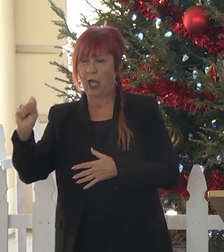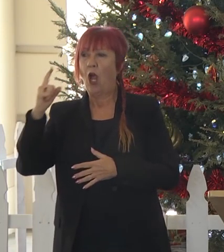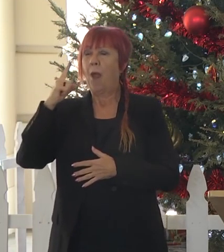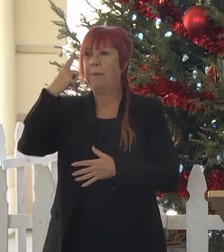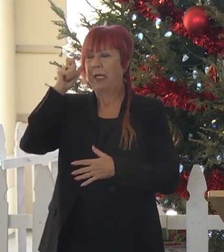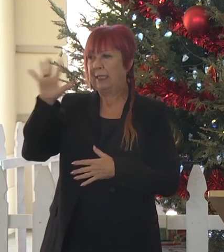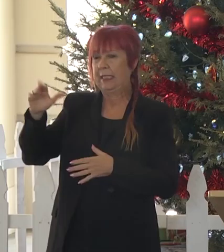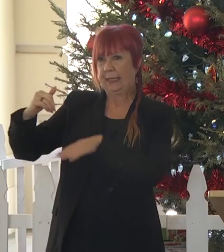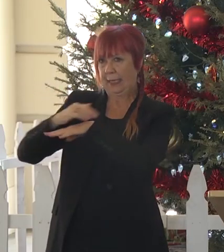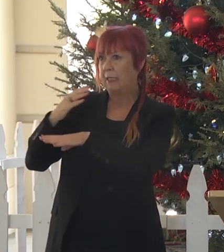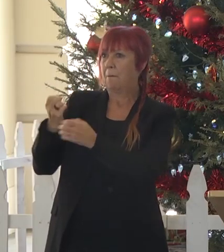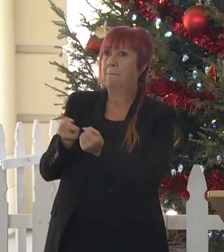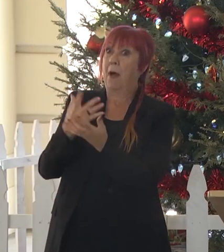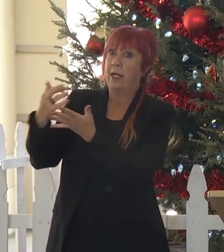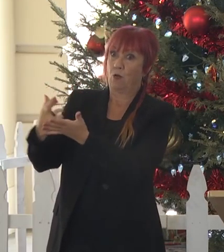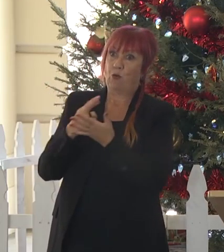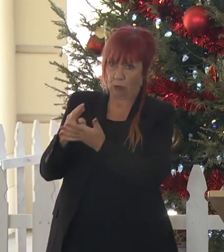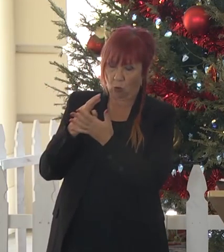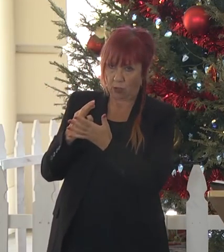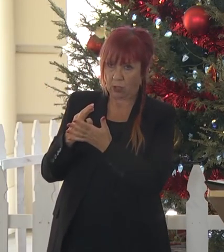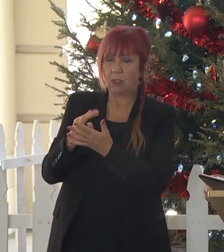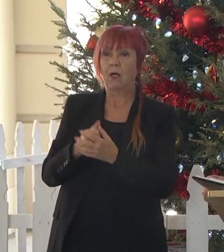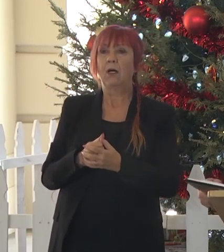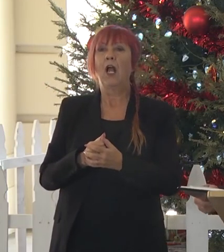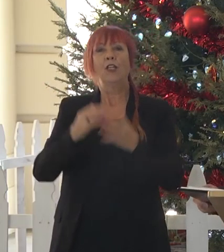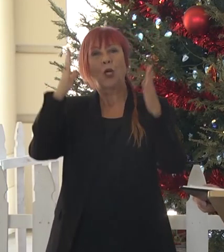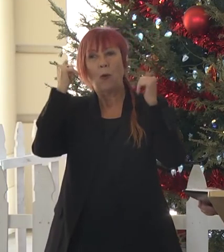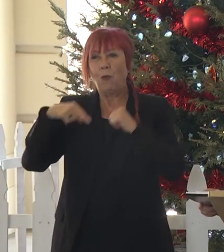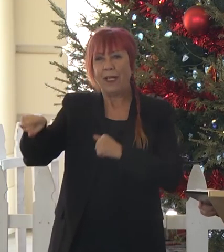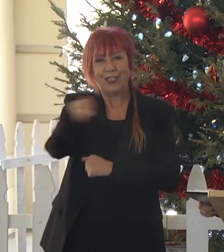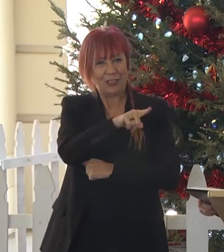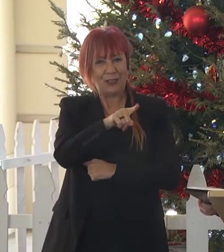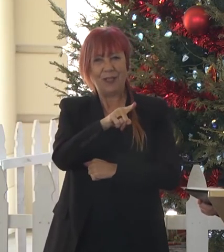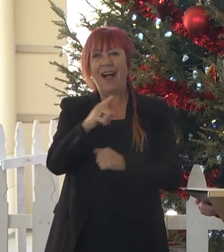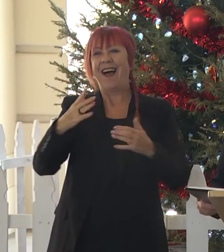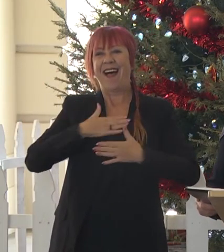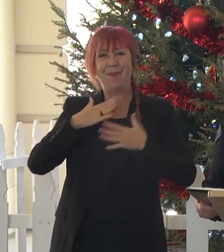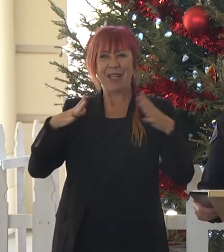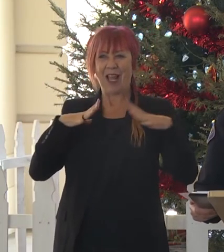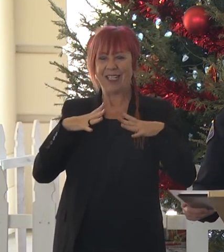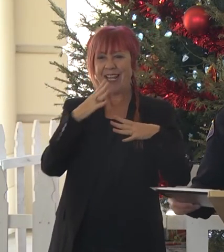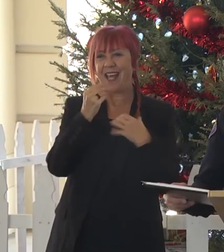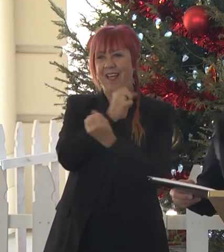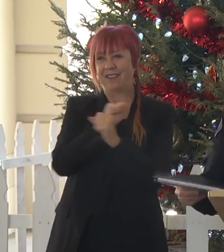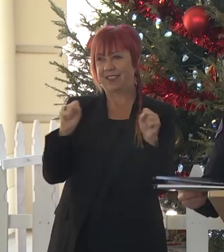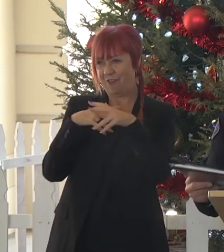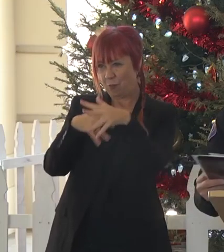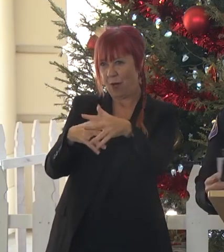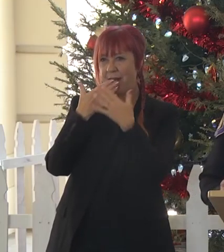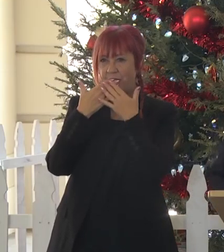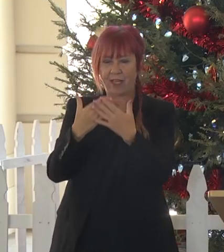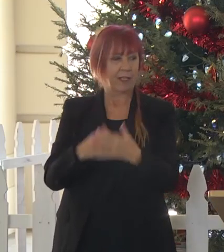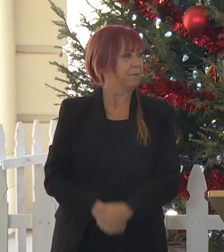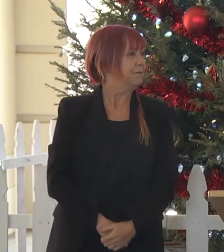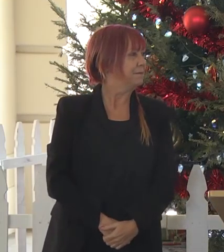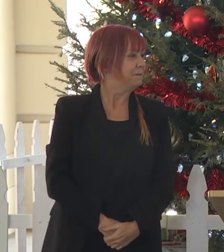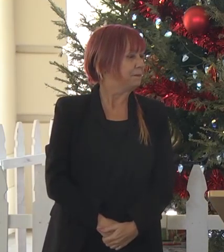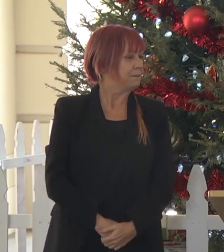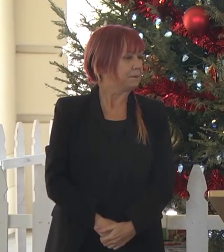way. So wishing you and yours a very happy holiday and a safe parade. Thank you.